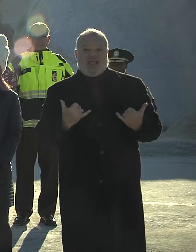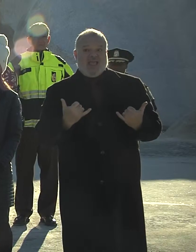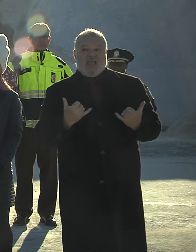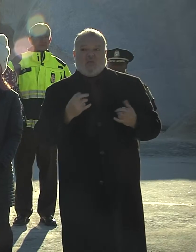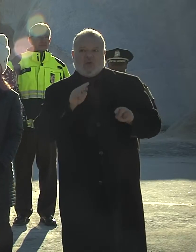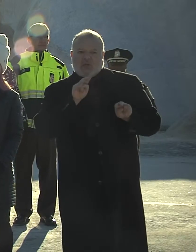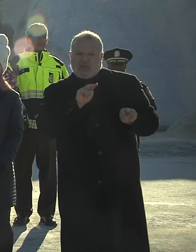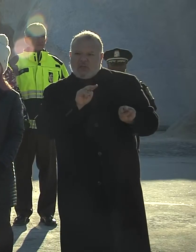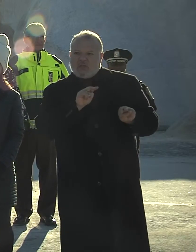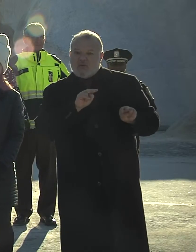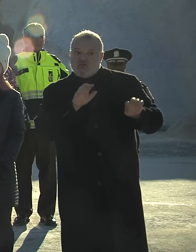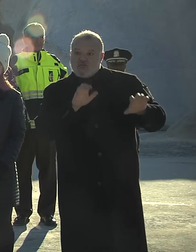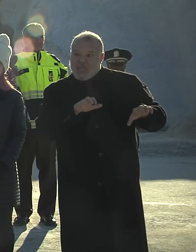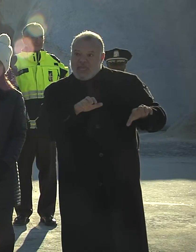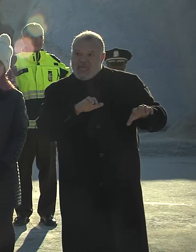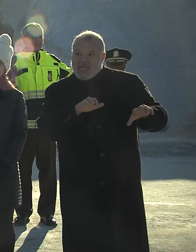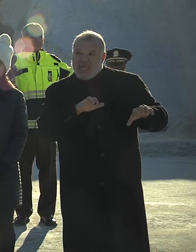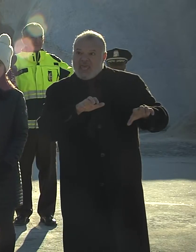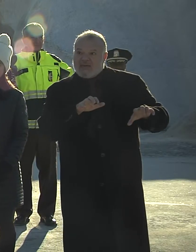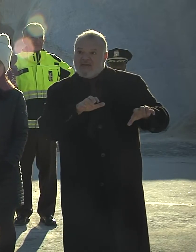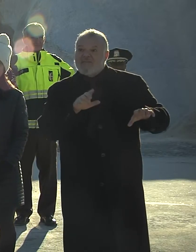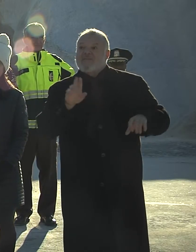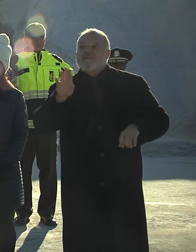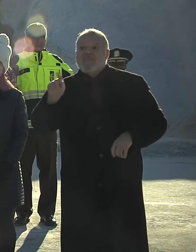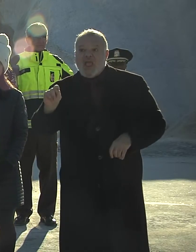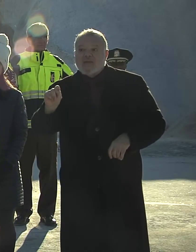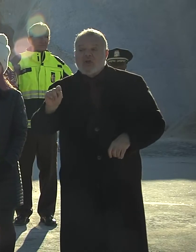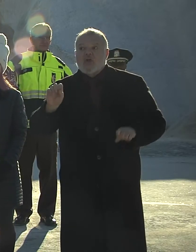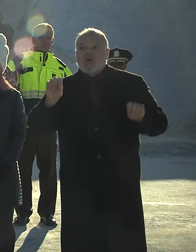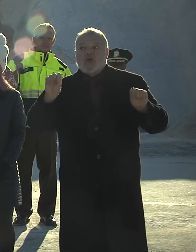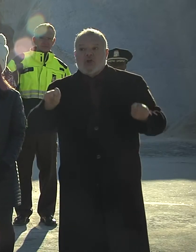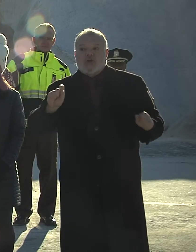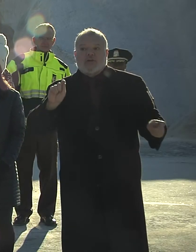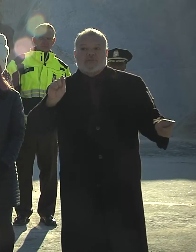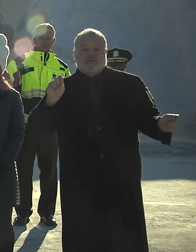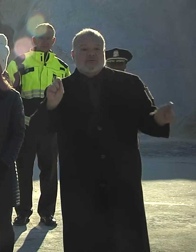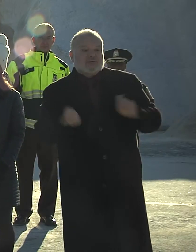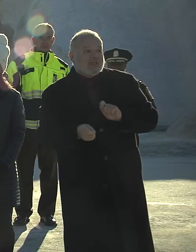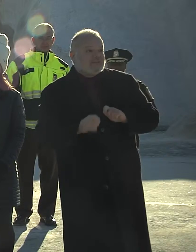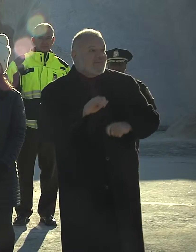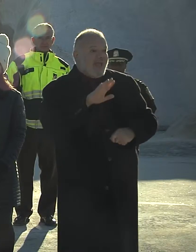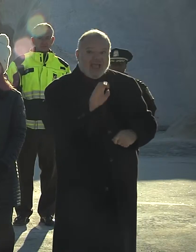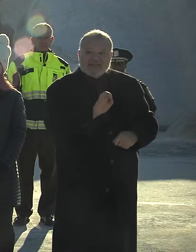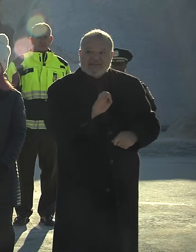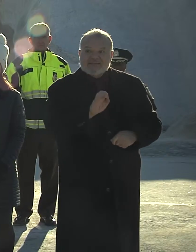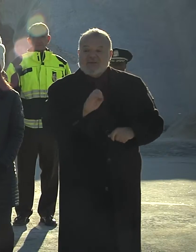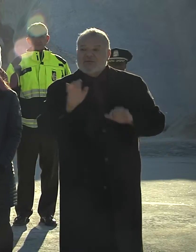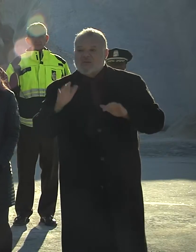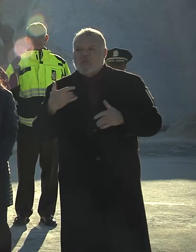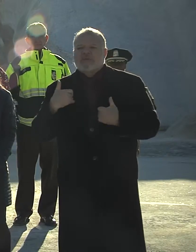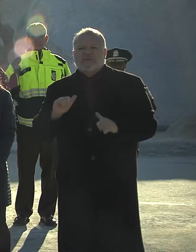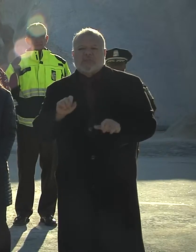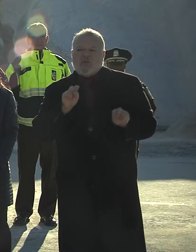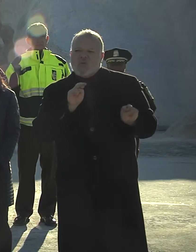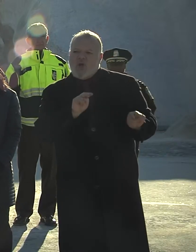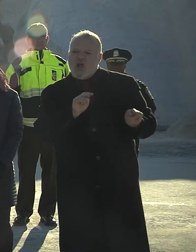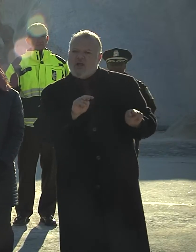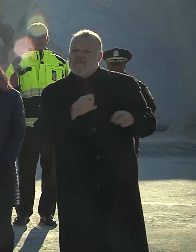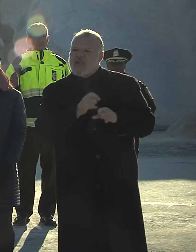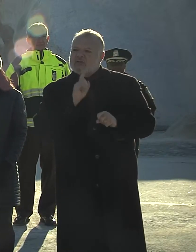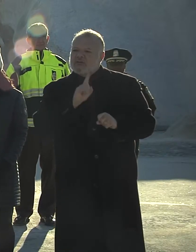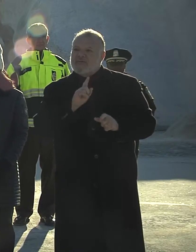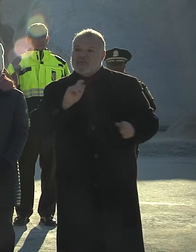it to making sure it's a rainstorm. If that does change, if that track moves, we'll be ready. We'll be staffed accordingly. Superintendent, do you have